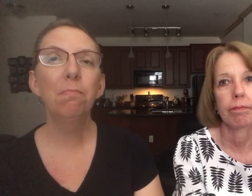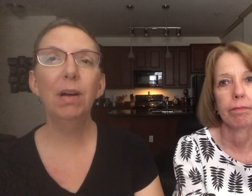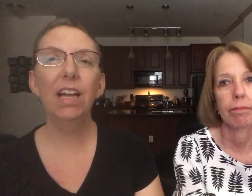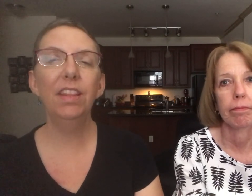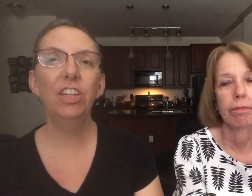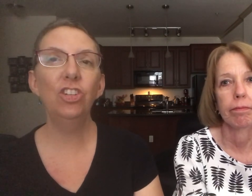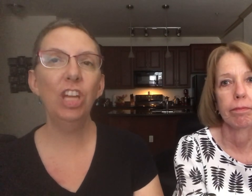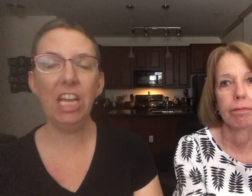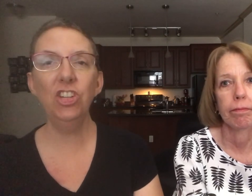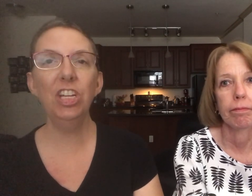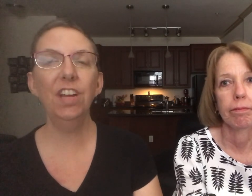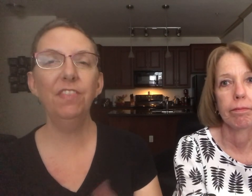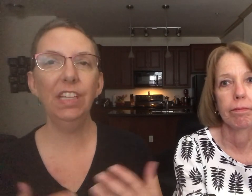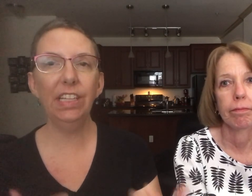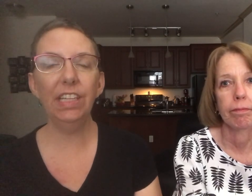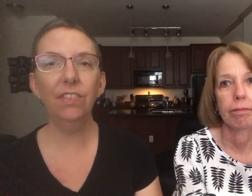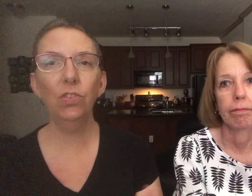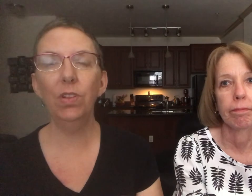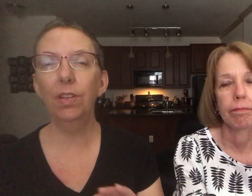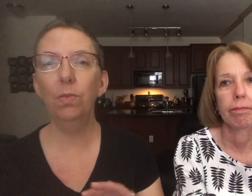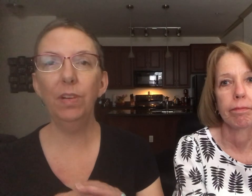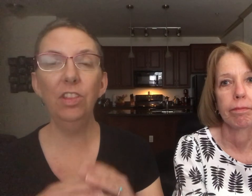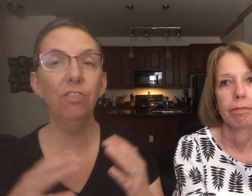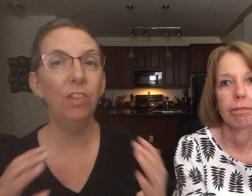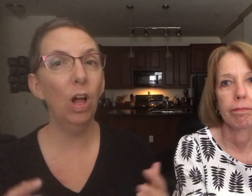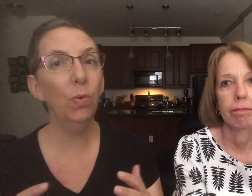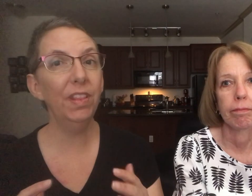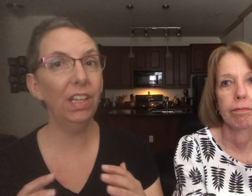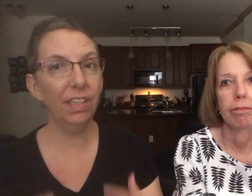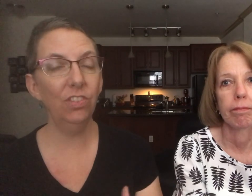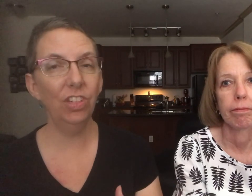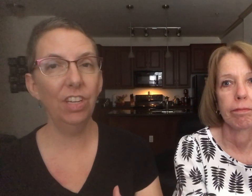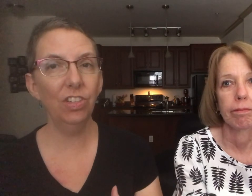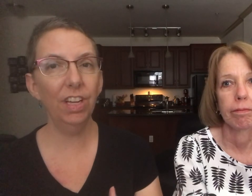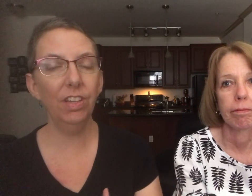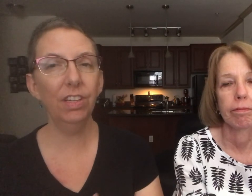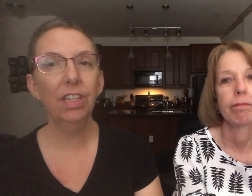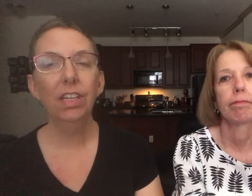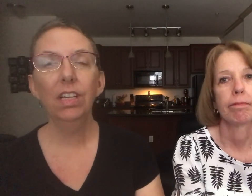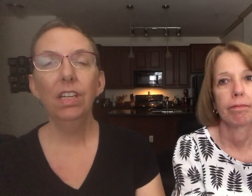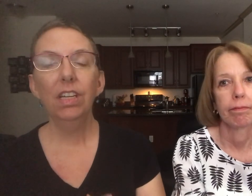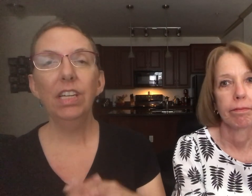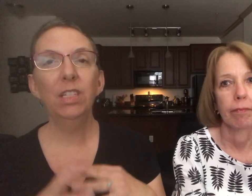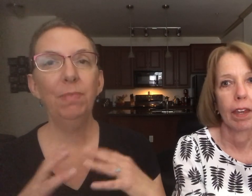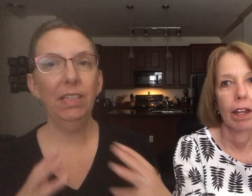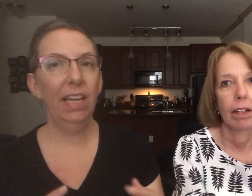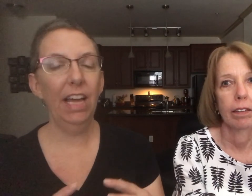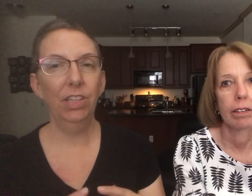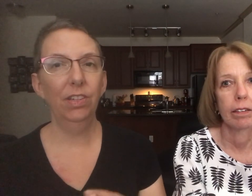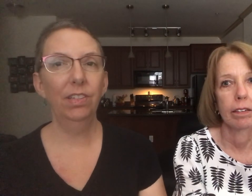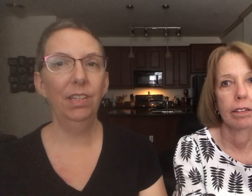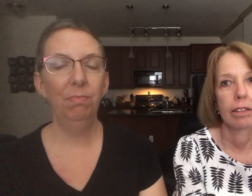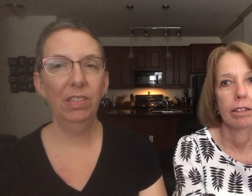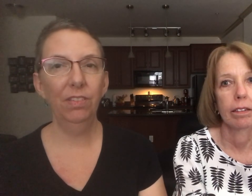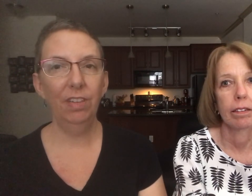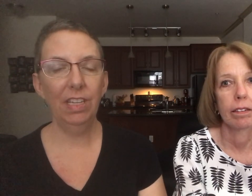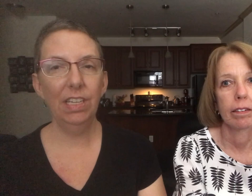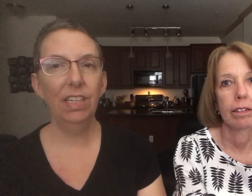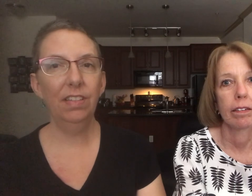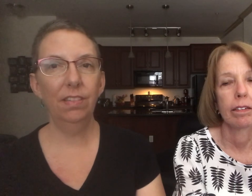but the changing of the leaves or the in the fall when the leaves change color is spectacular in Pennsylvania.